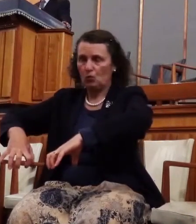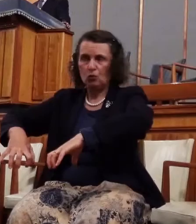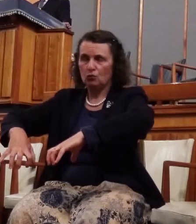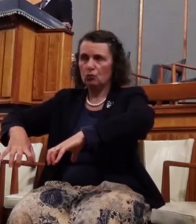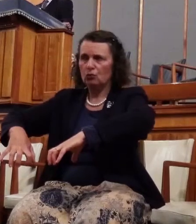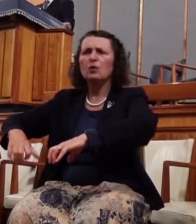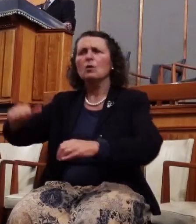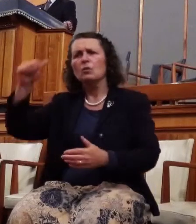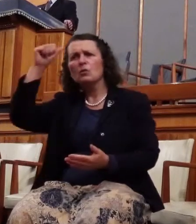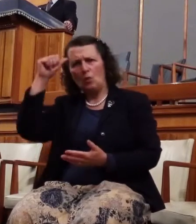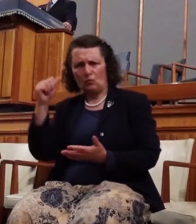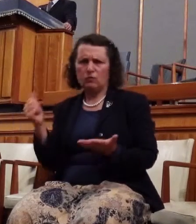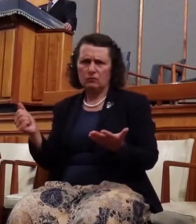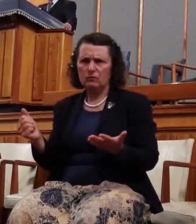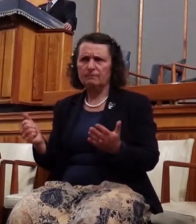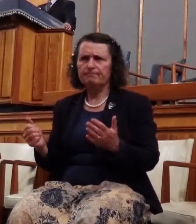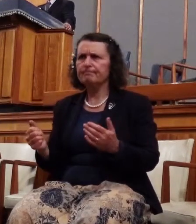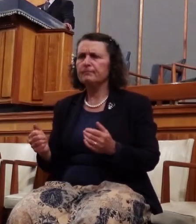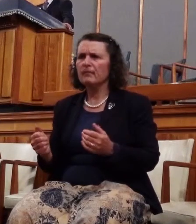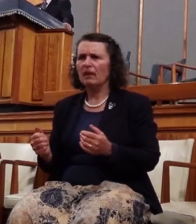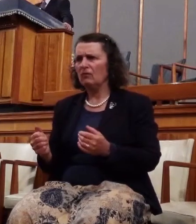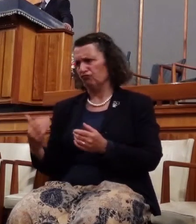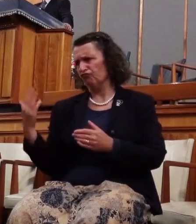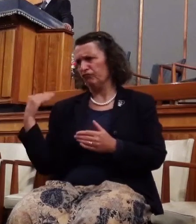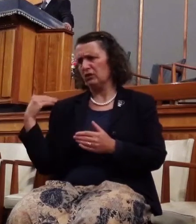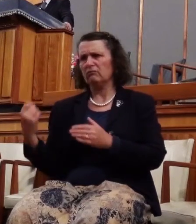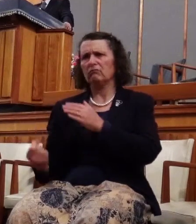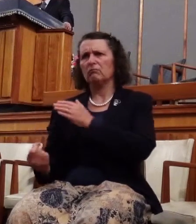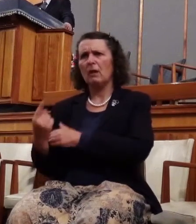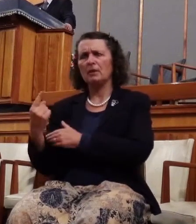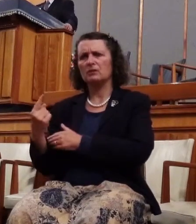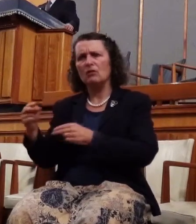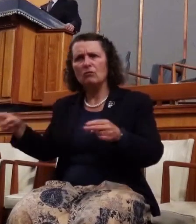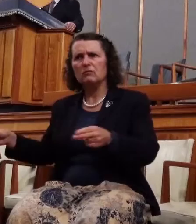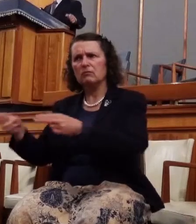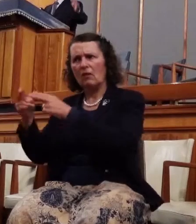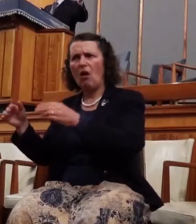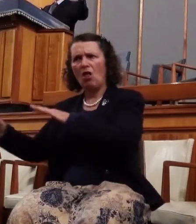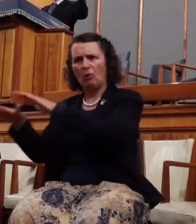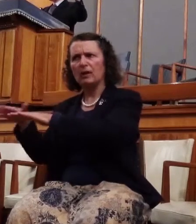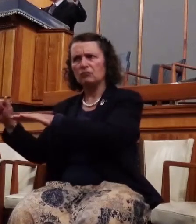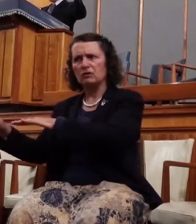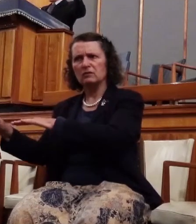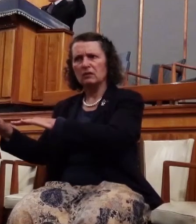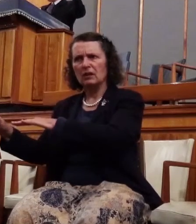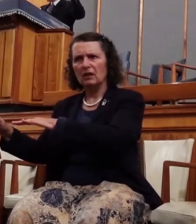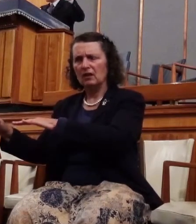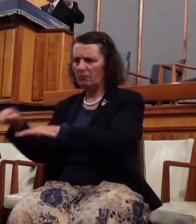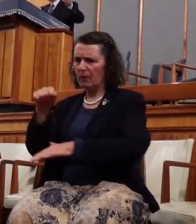normally, not long time ago, we heard about the damages of an earthquake. But this must be